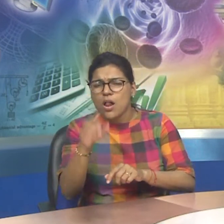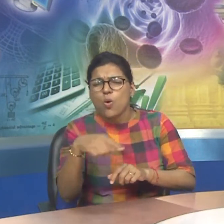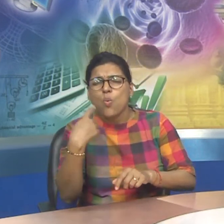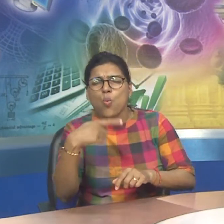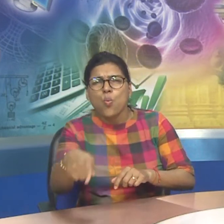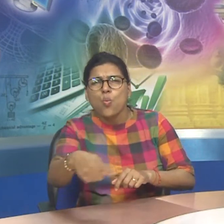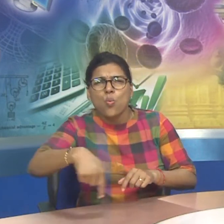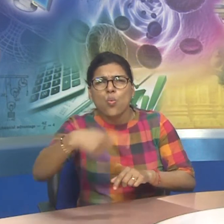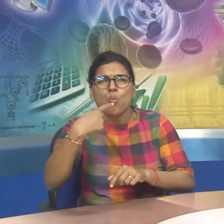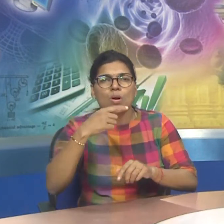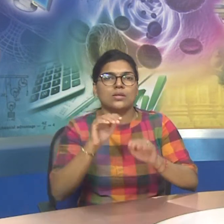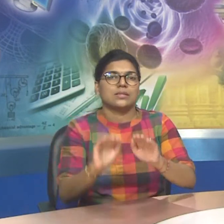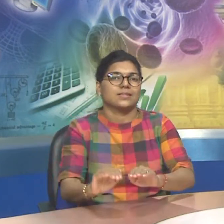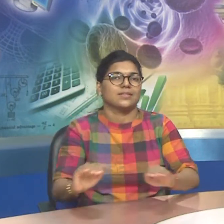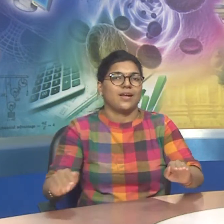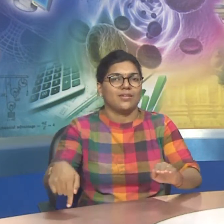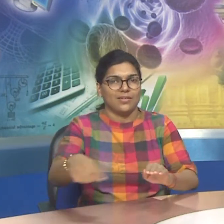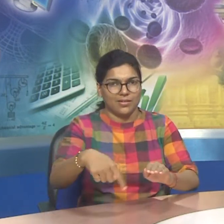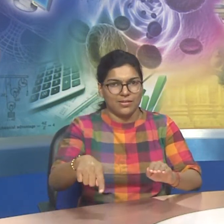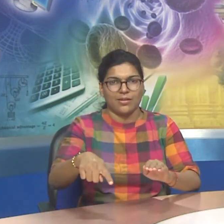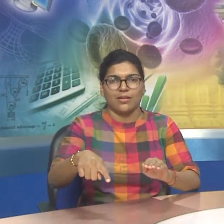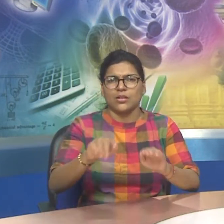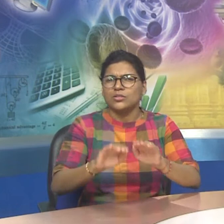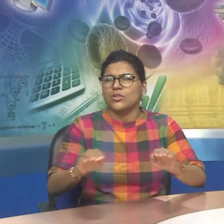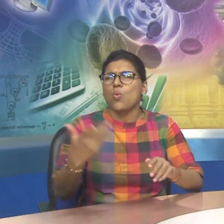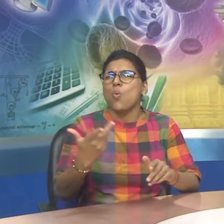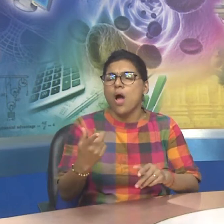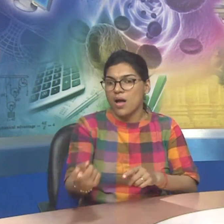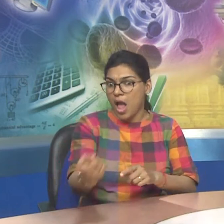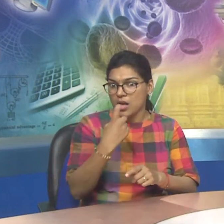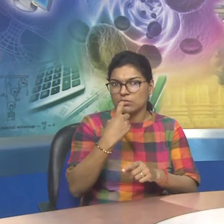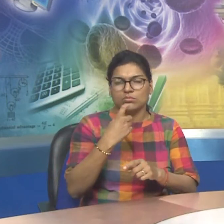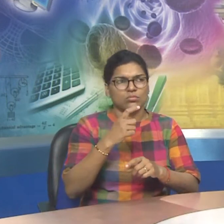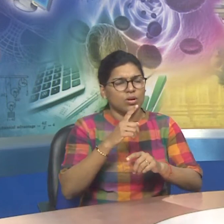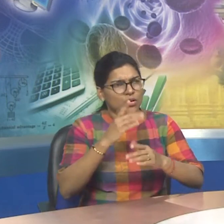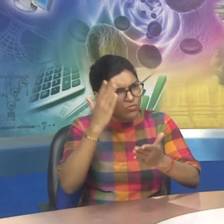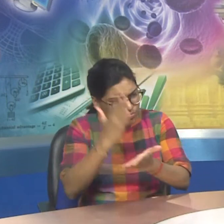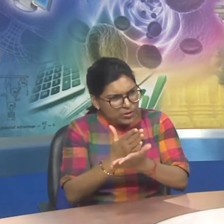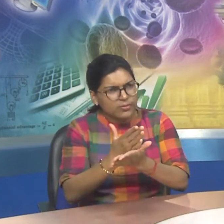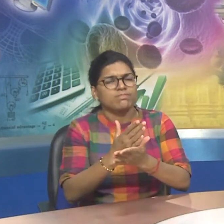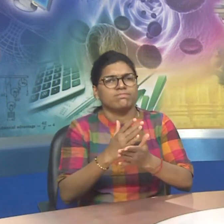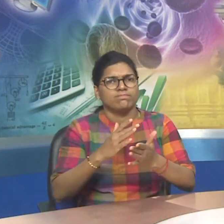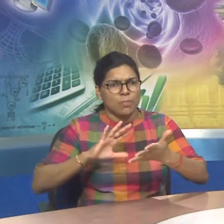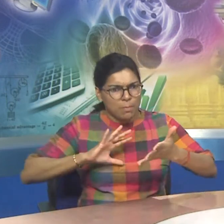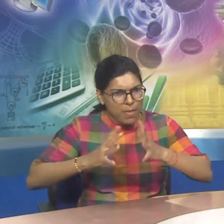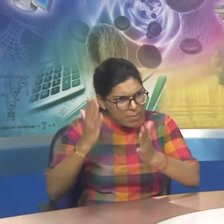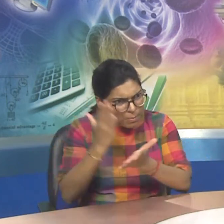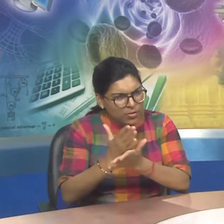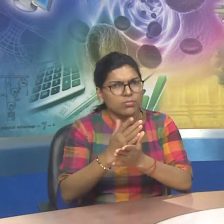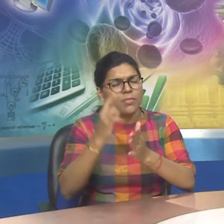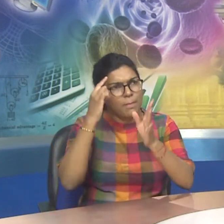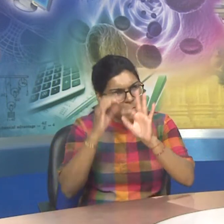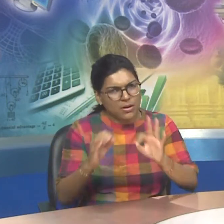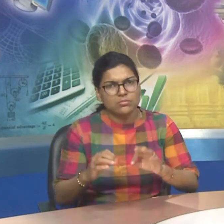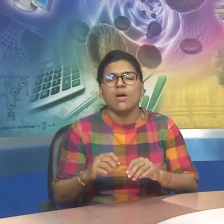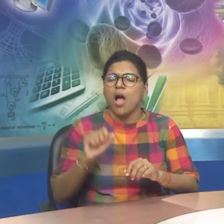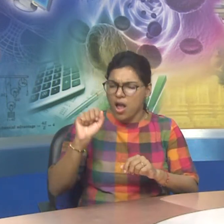The adults think that they are deceiving children, but actually they